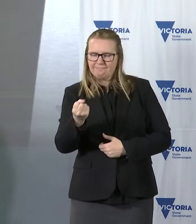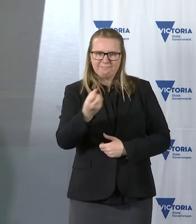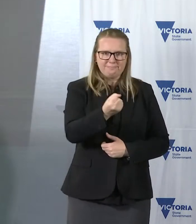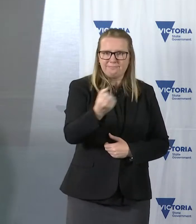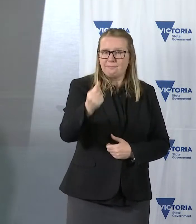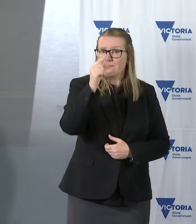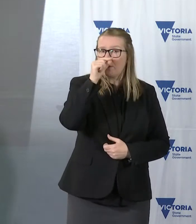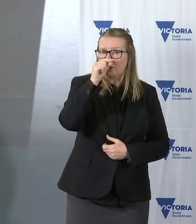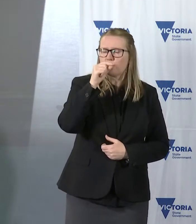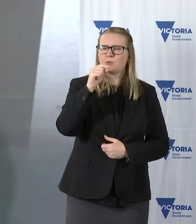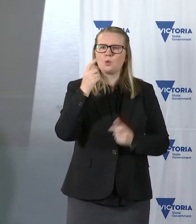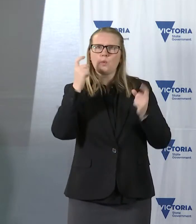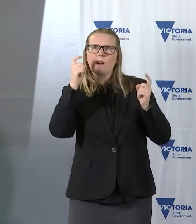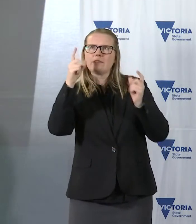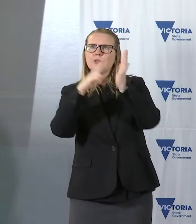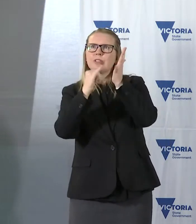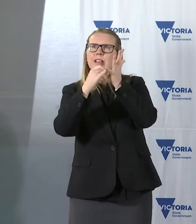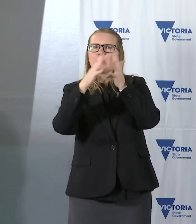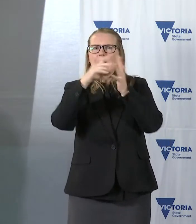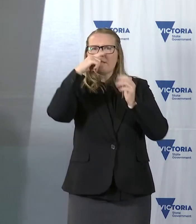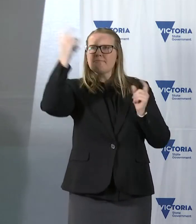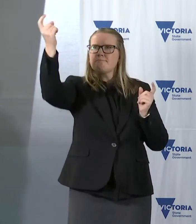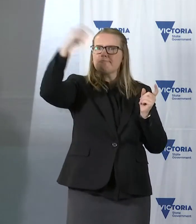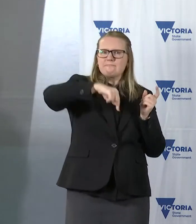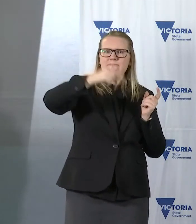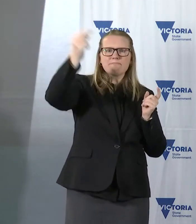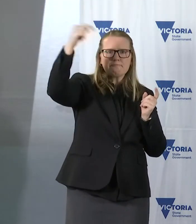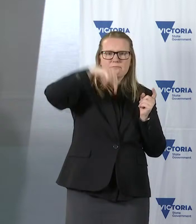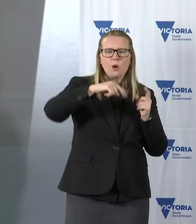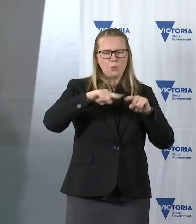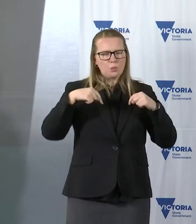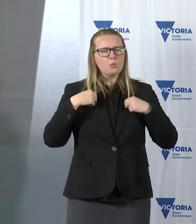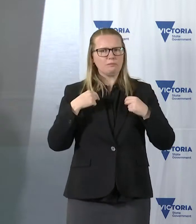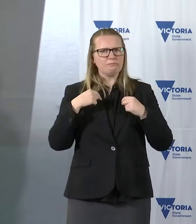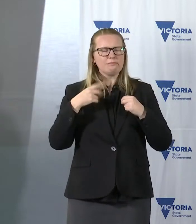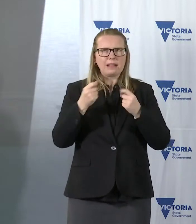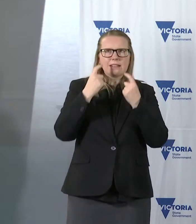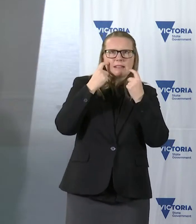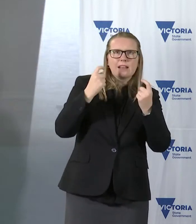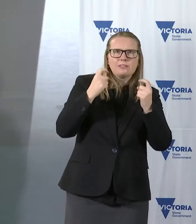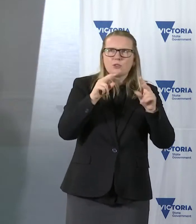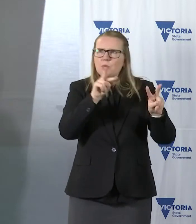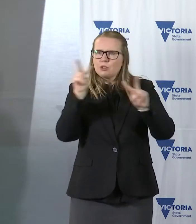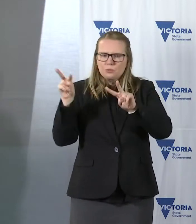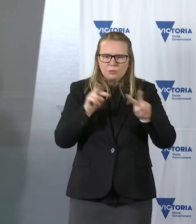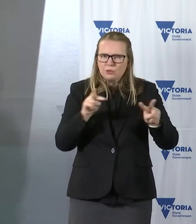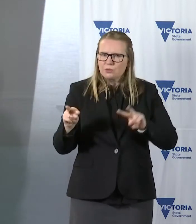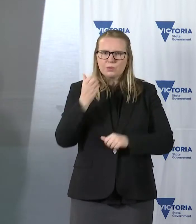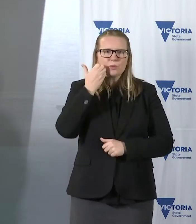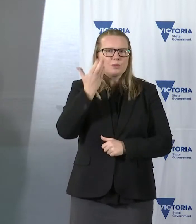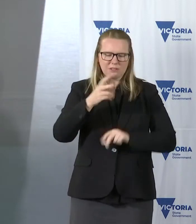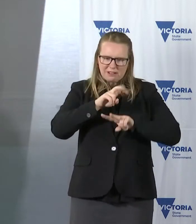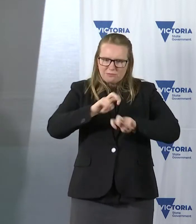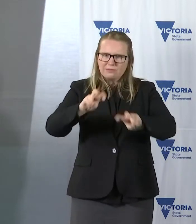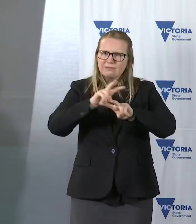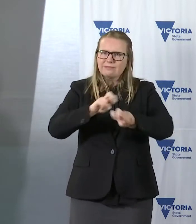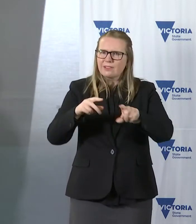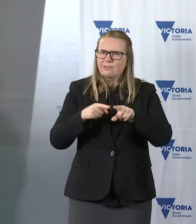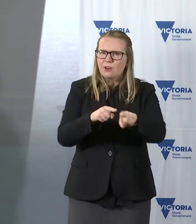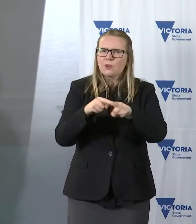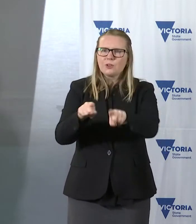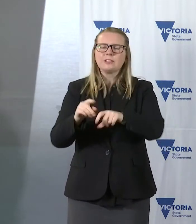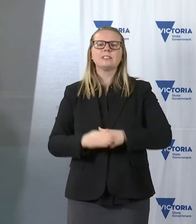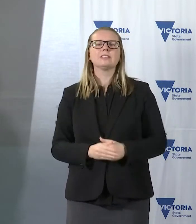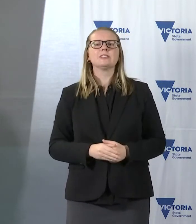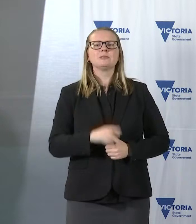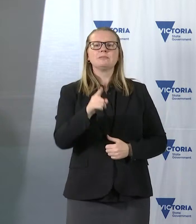incursion into Victoria. So it is not like any of us need to let our guard down with respect to all of the things that we know we need to do. Just on rapid